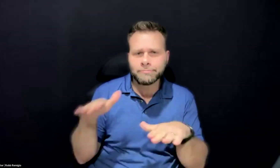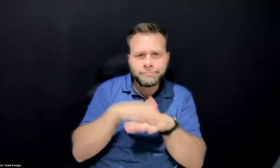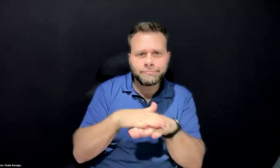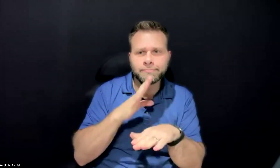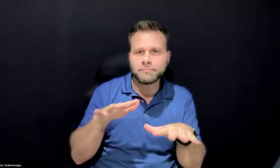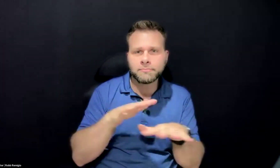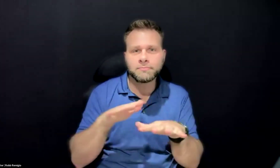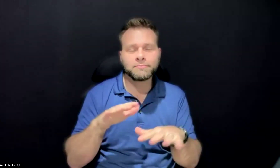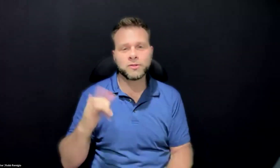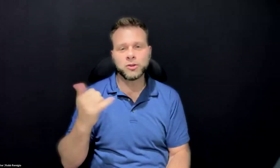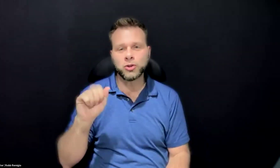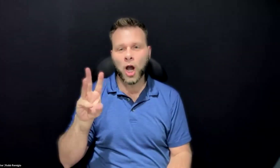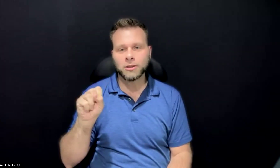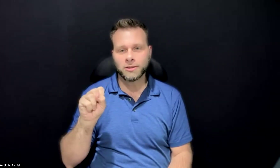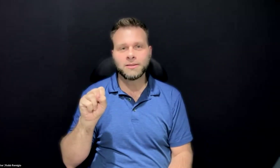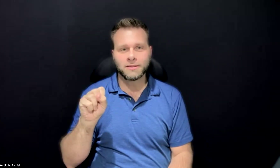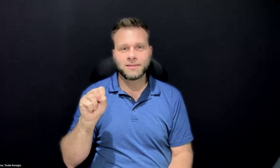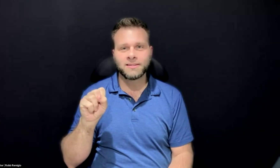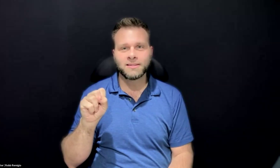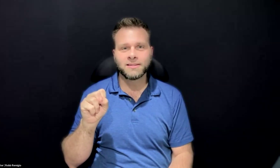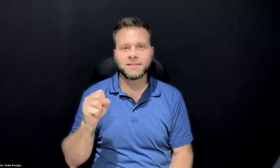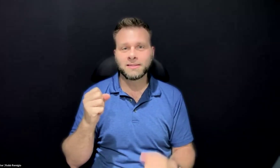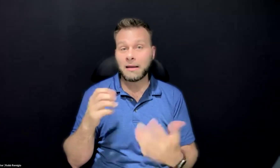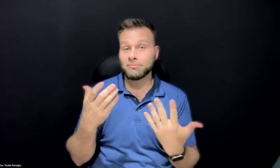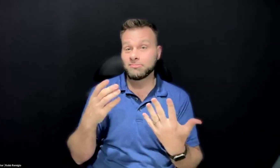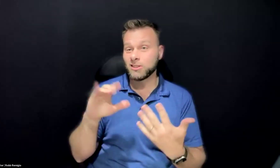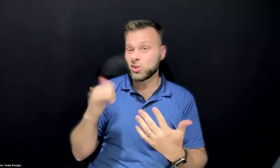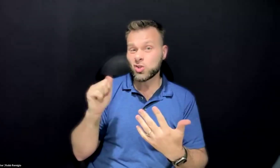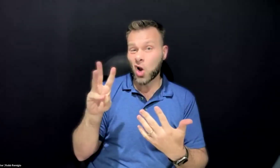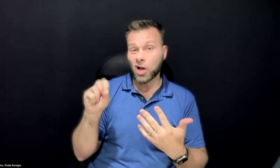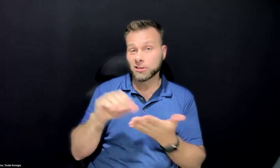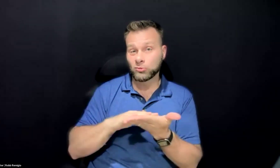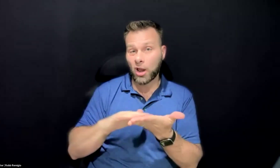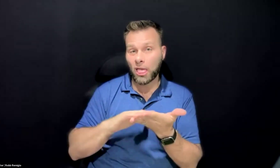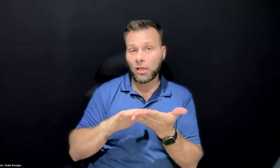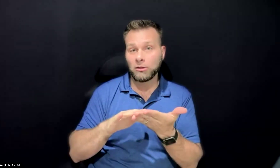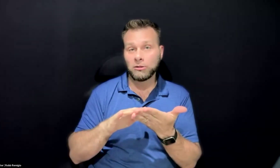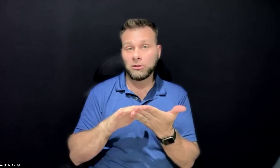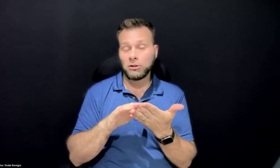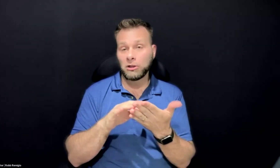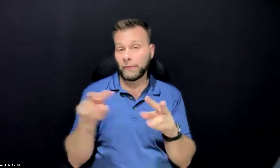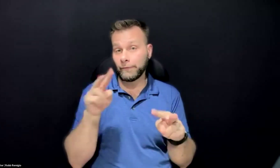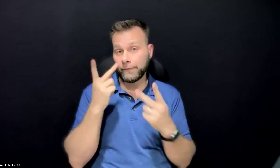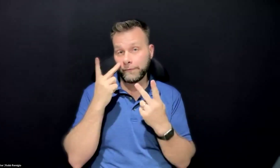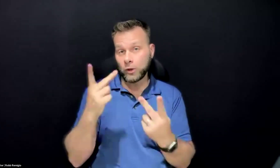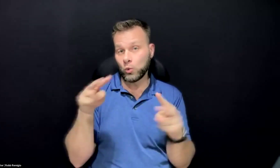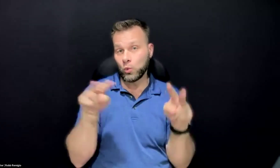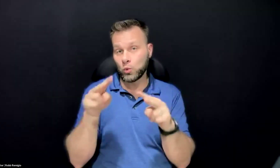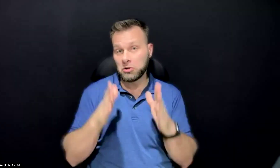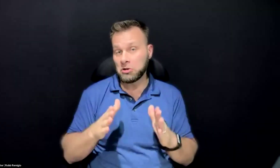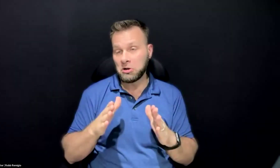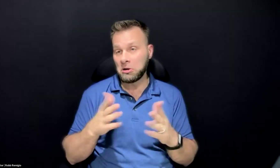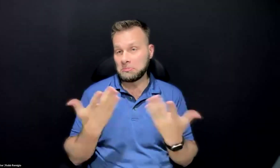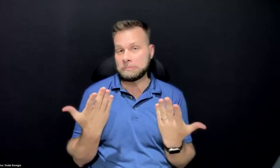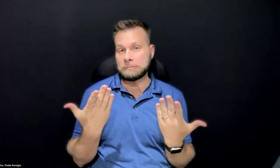JAWS Oh, it Braille viewer. could be. Well, I don't know how I got the JAWS Braille viewer on, but so that was unintentional. Lewis, you can